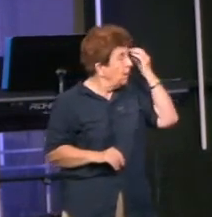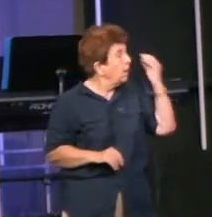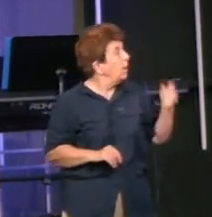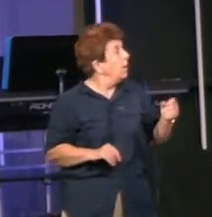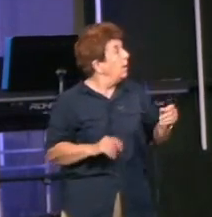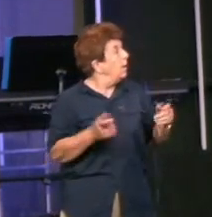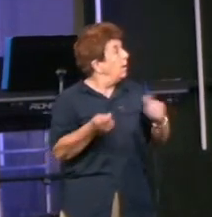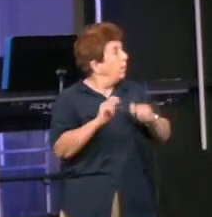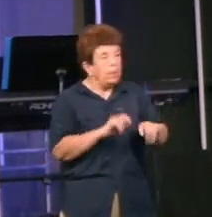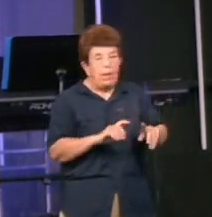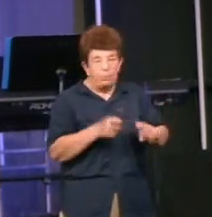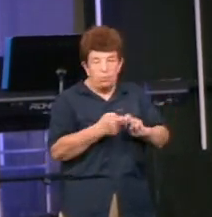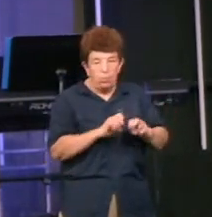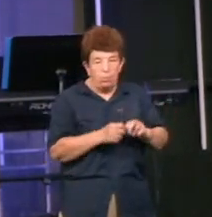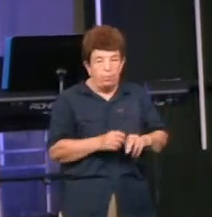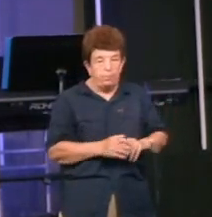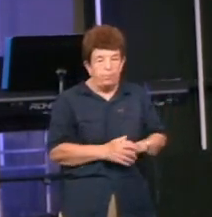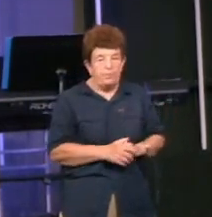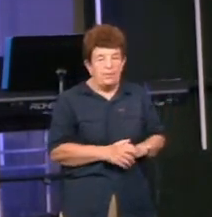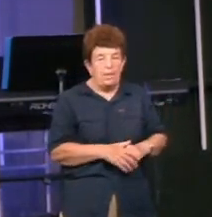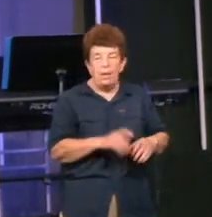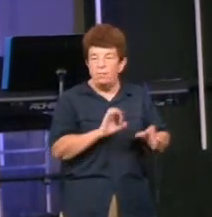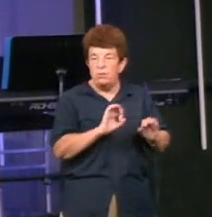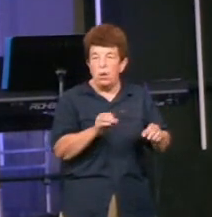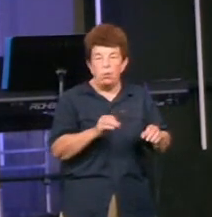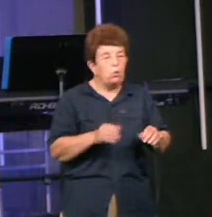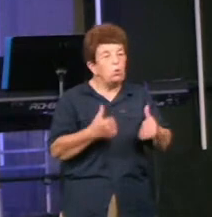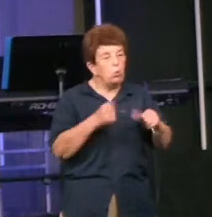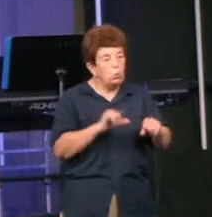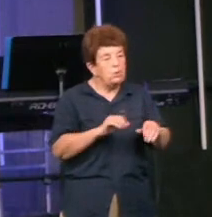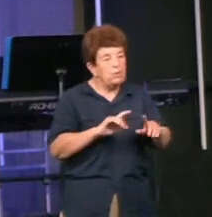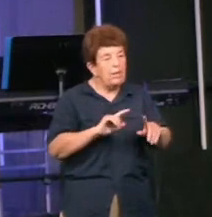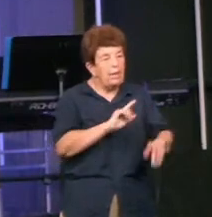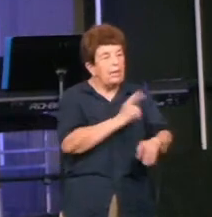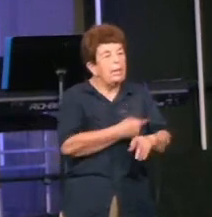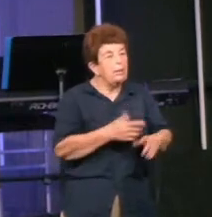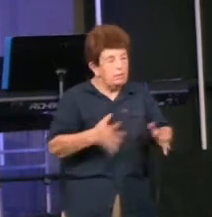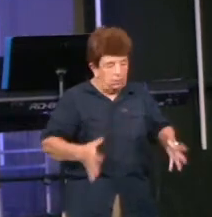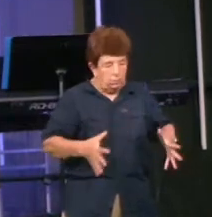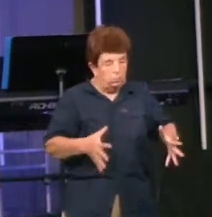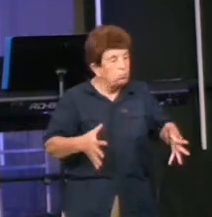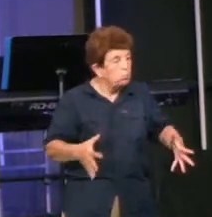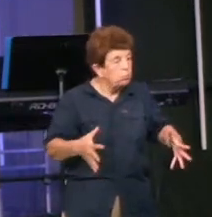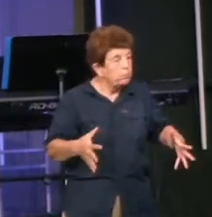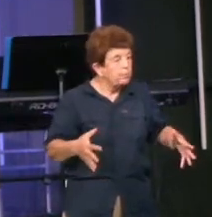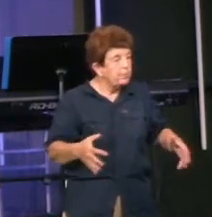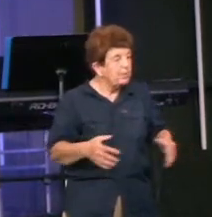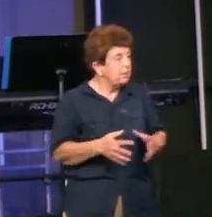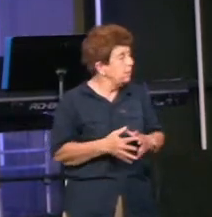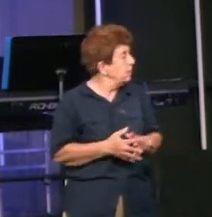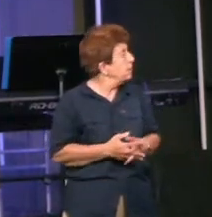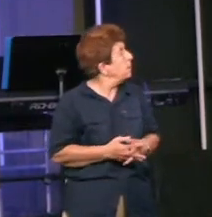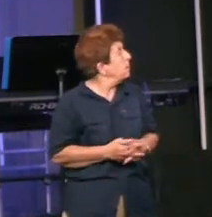then that becomes a problem. If we don't burn off energy, it just stores up.